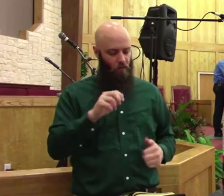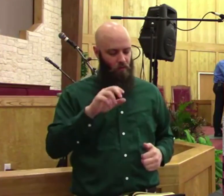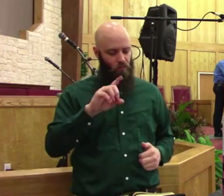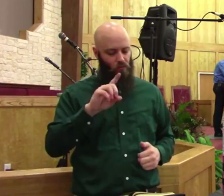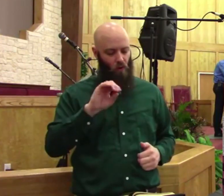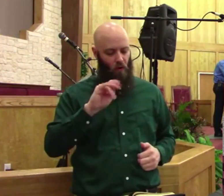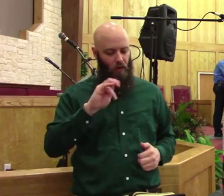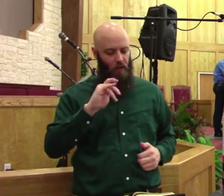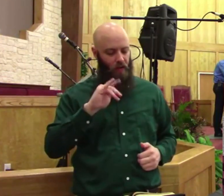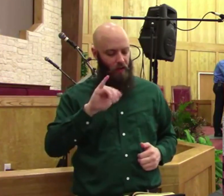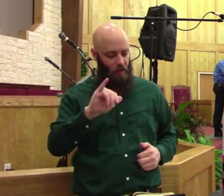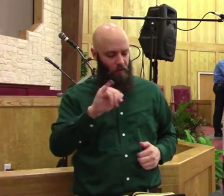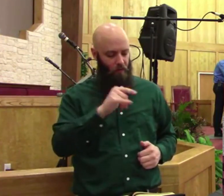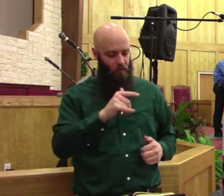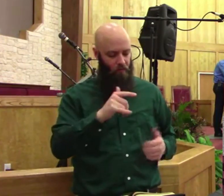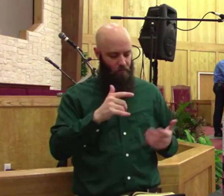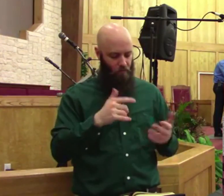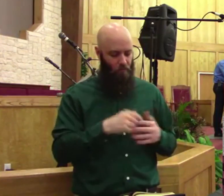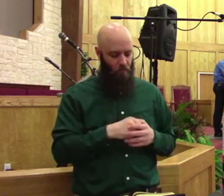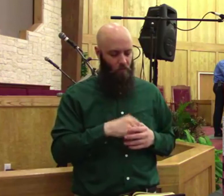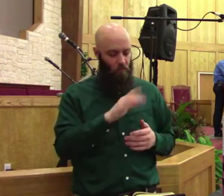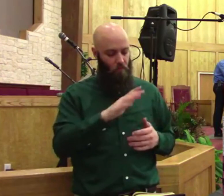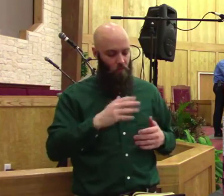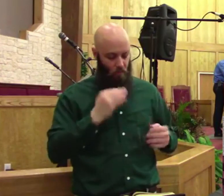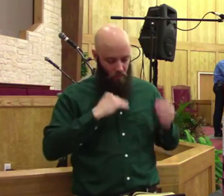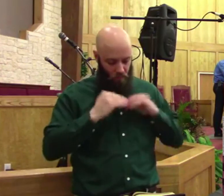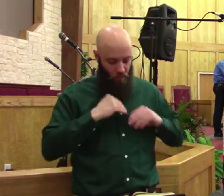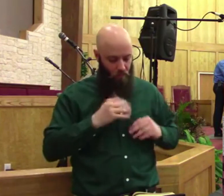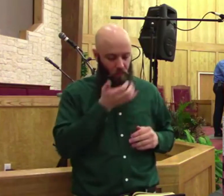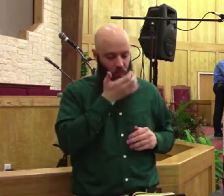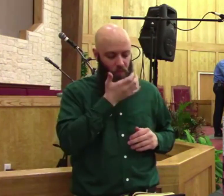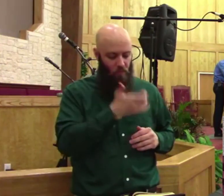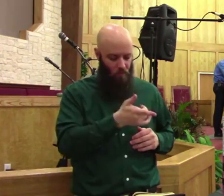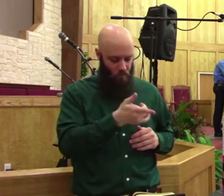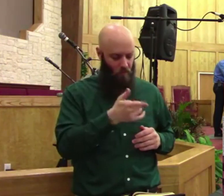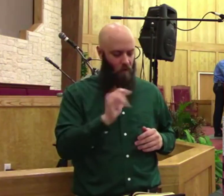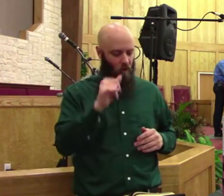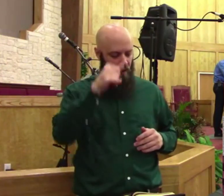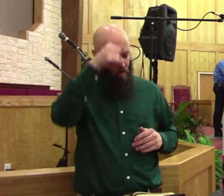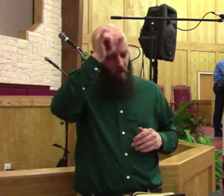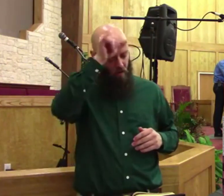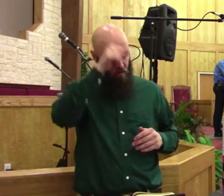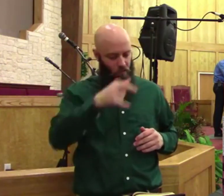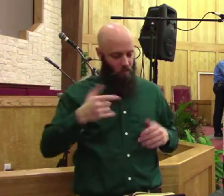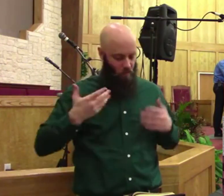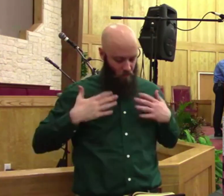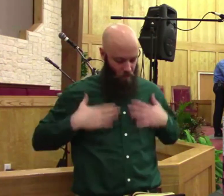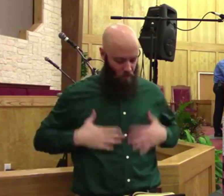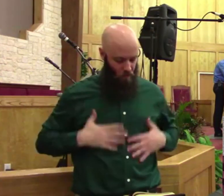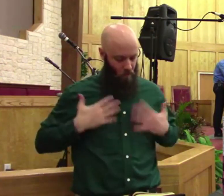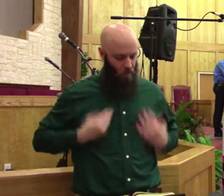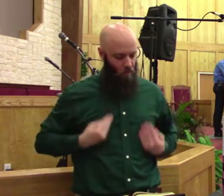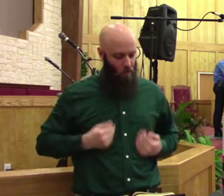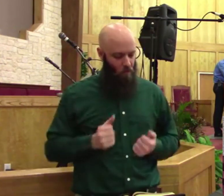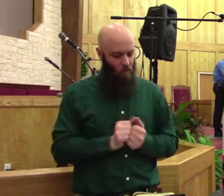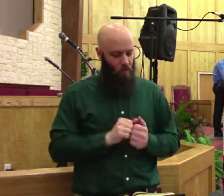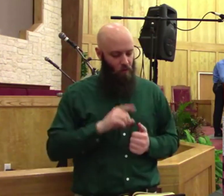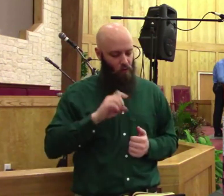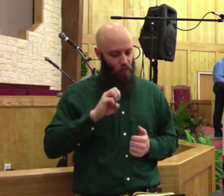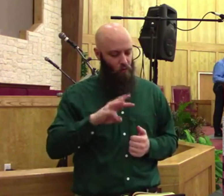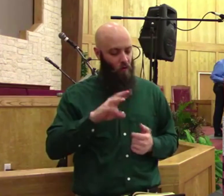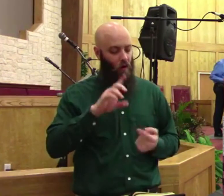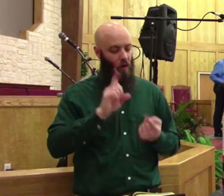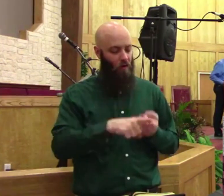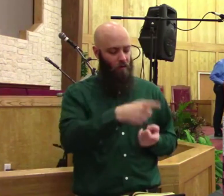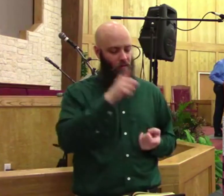fed grass like an ox, and his body was wet with the dew of heaven, until he knew that the Most High God rules